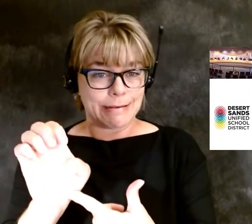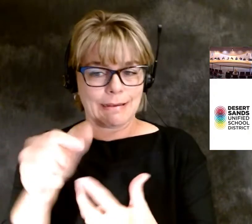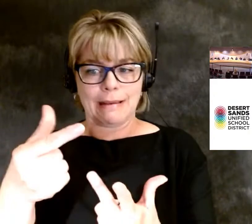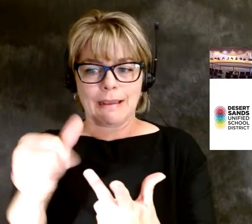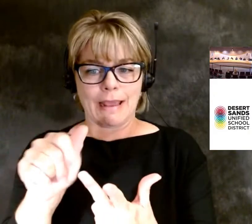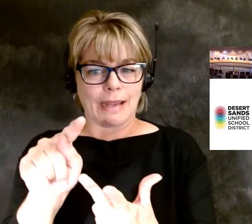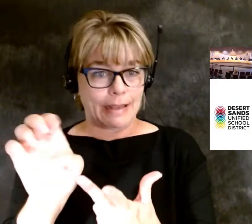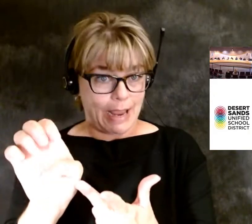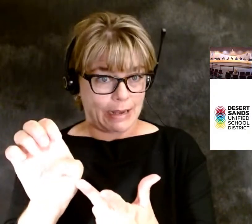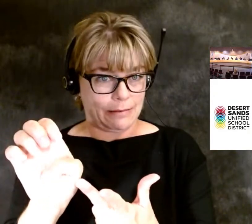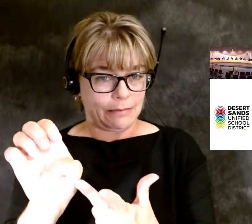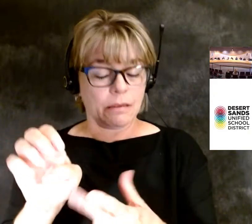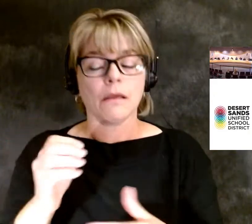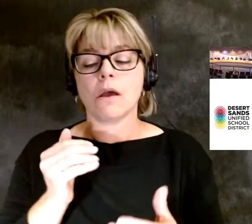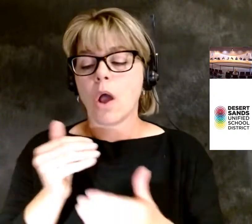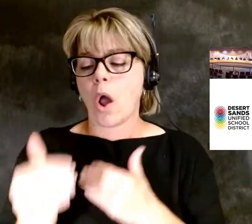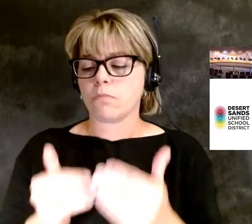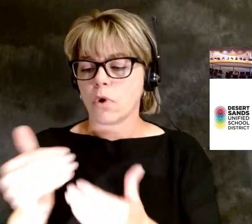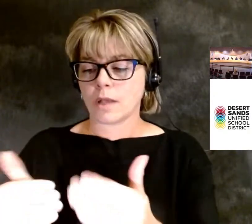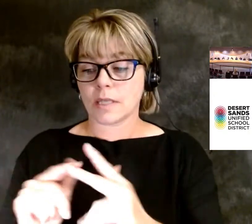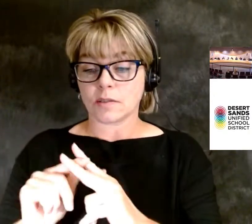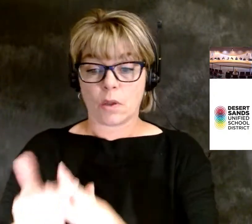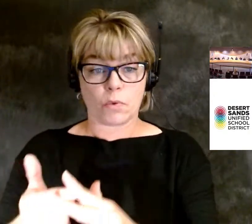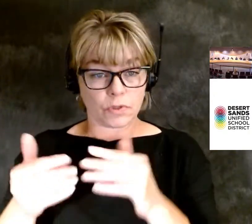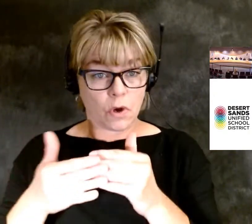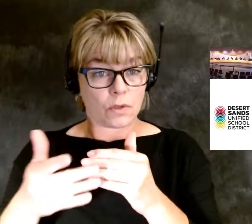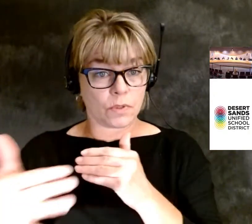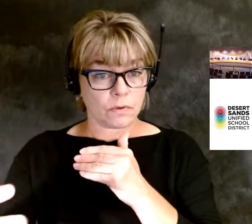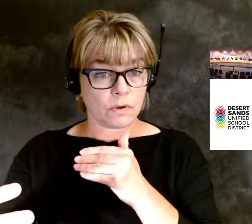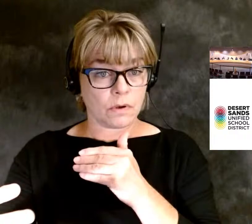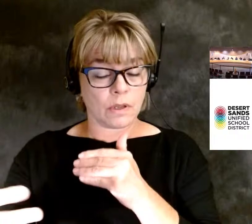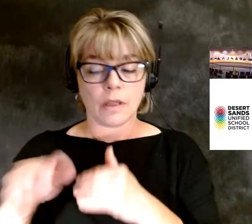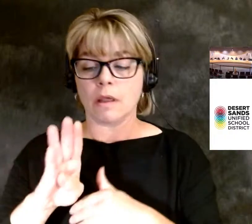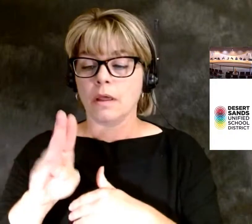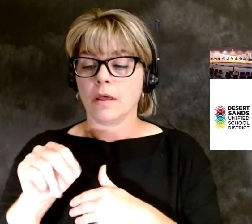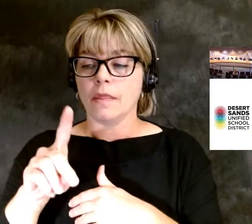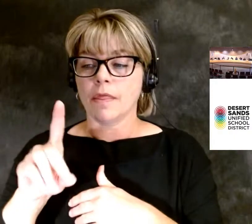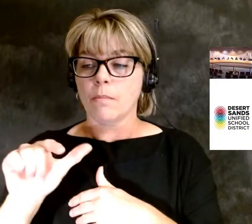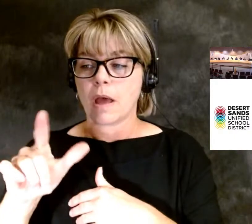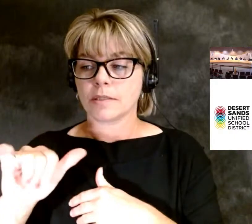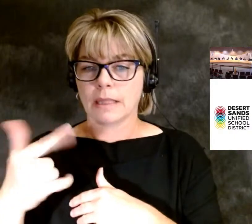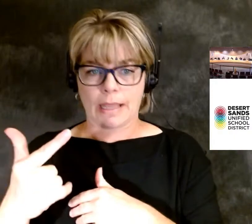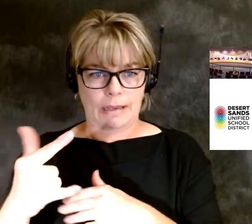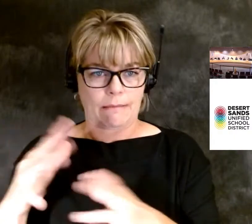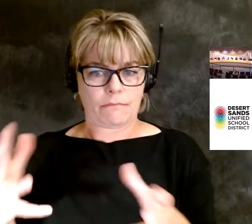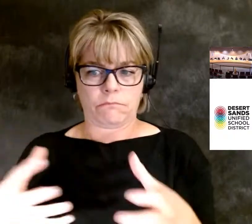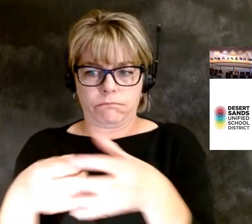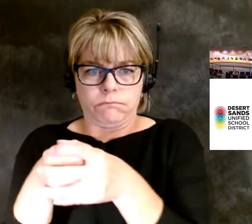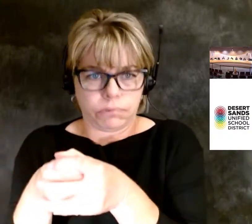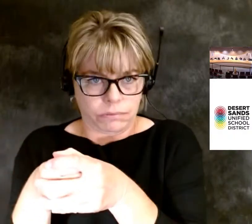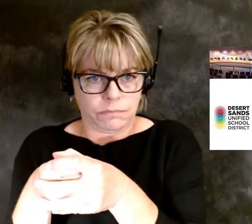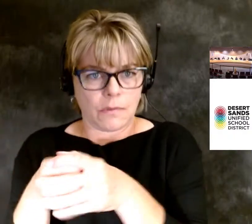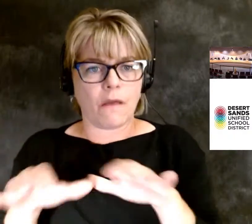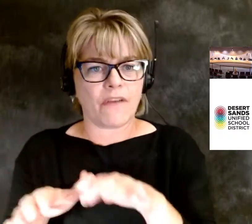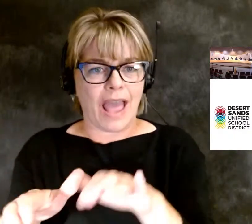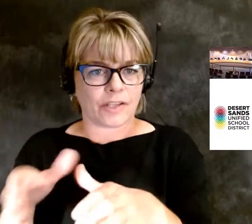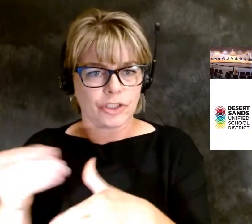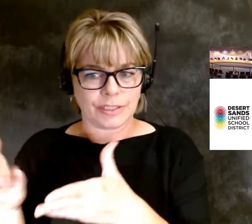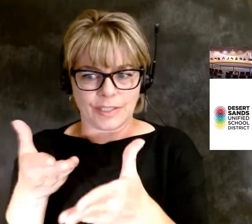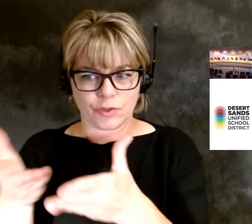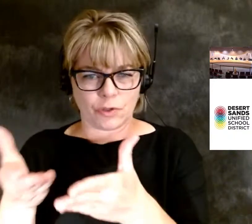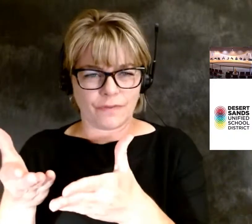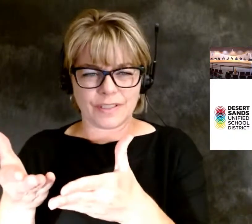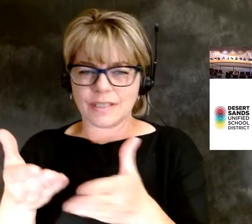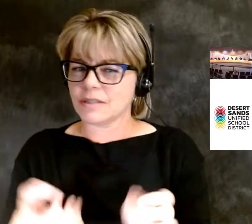we'll implement moving forward is removing the bundling of actions and services and identifying them as standalones. As